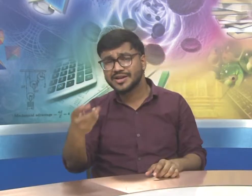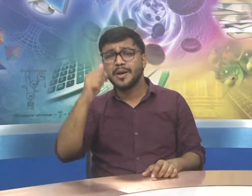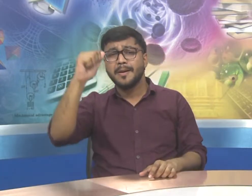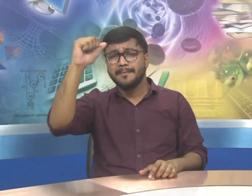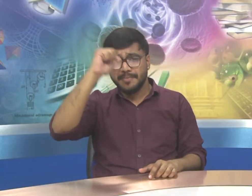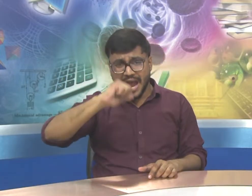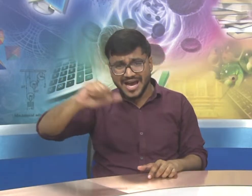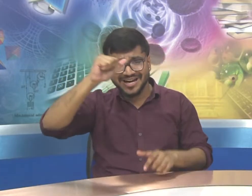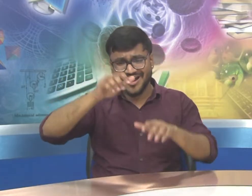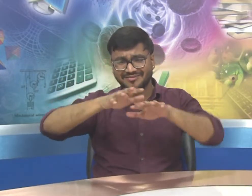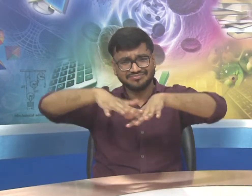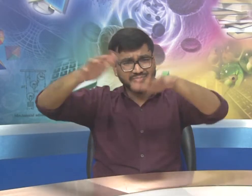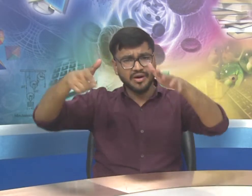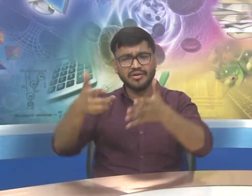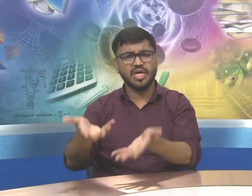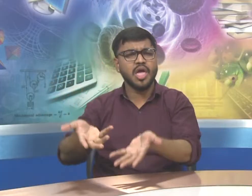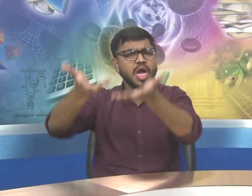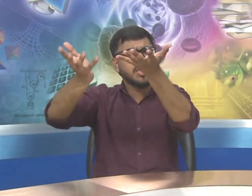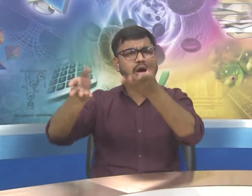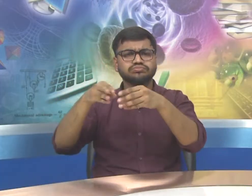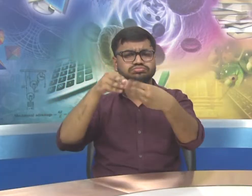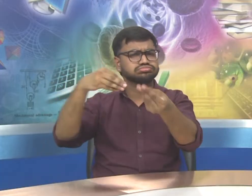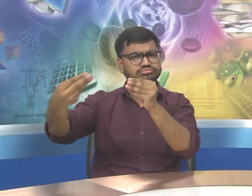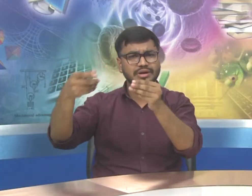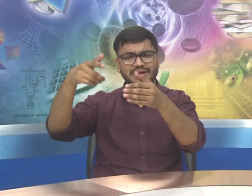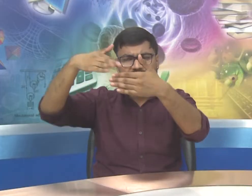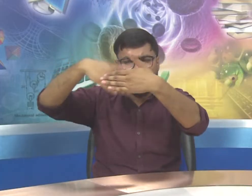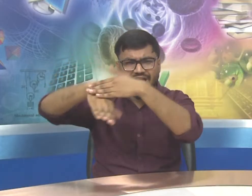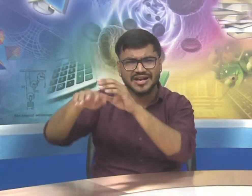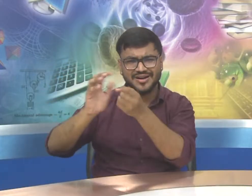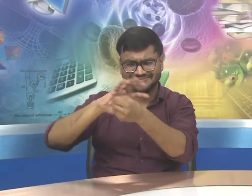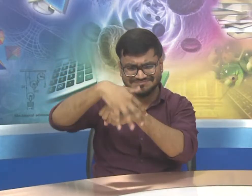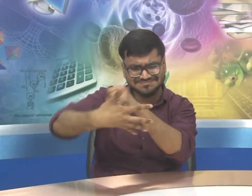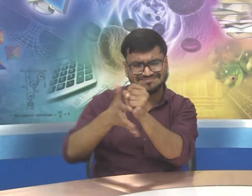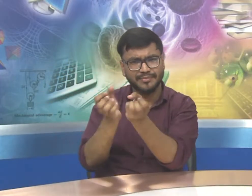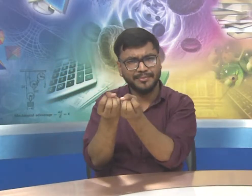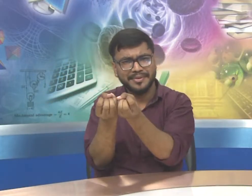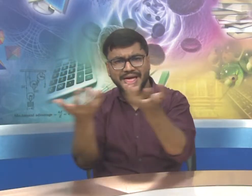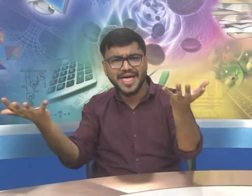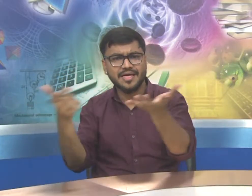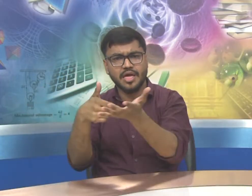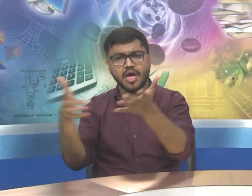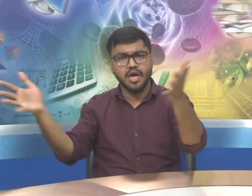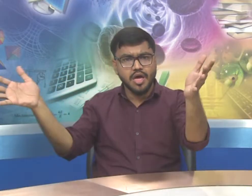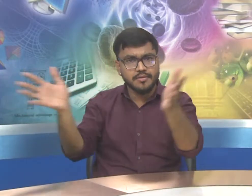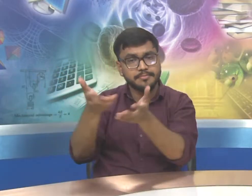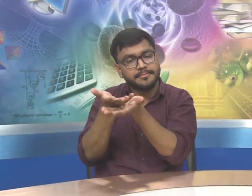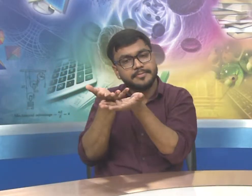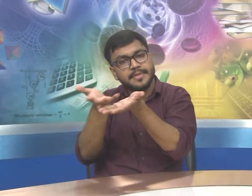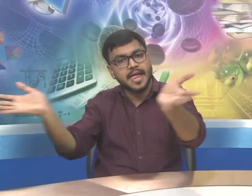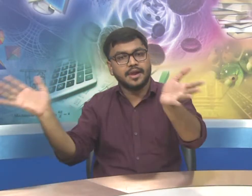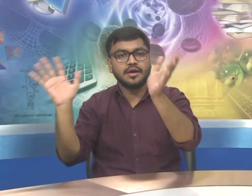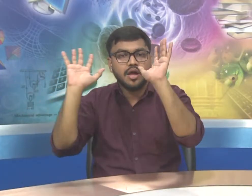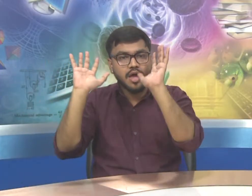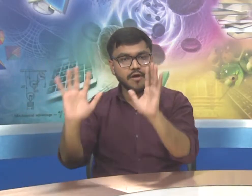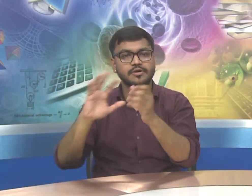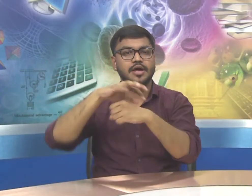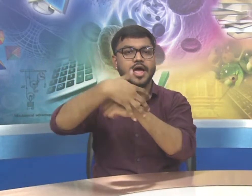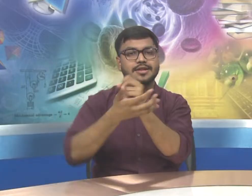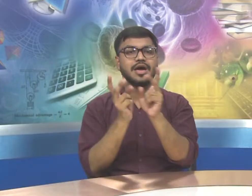For example, atom of gold weight heavy and atom of water